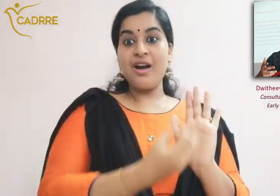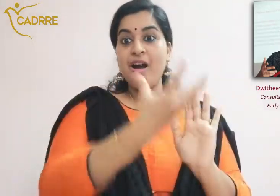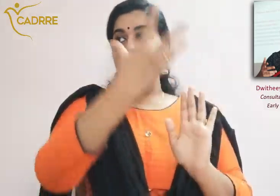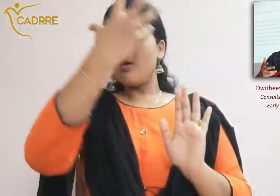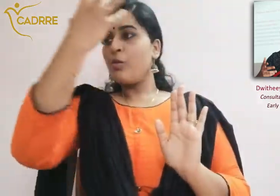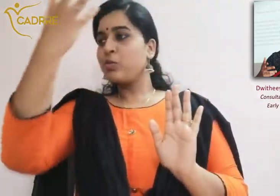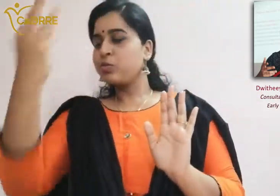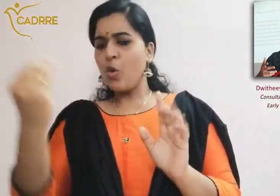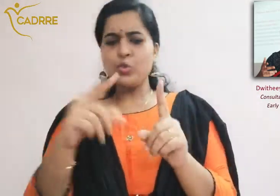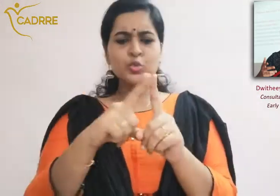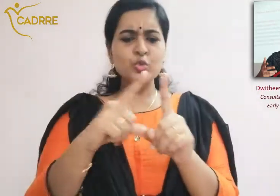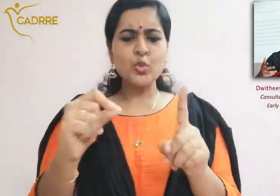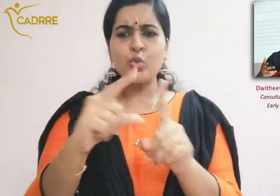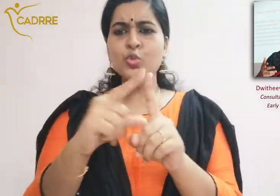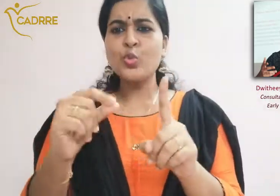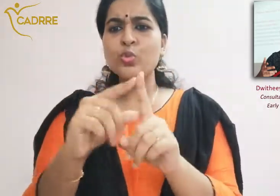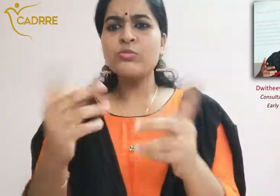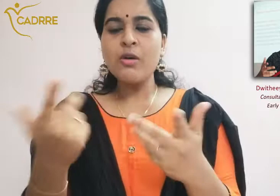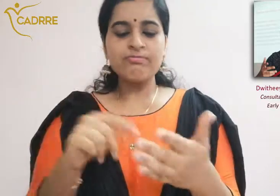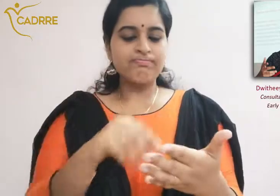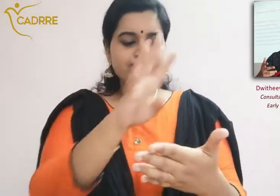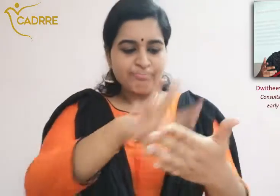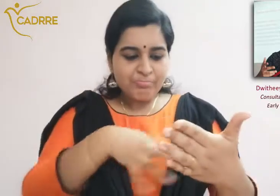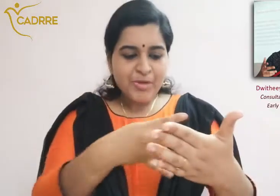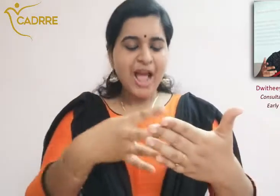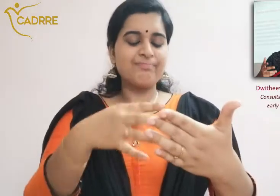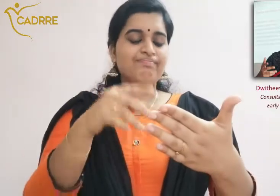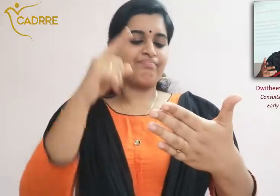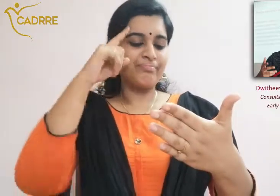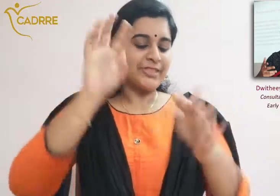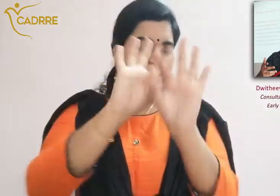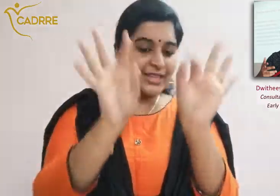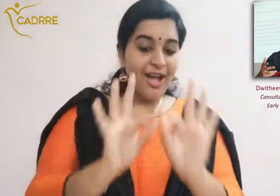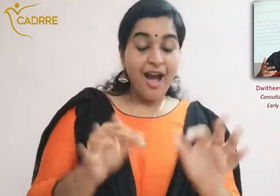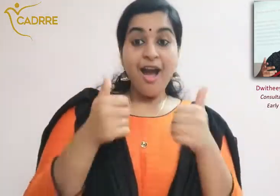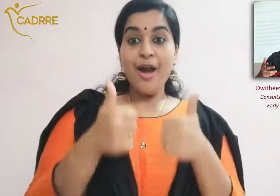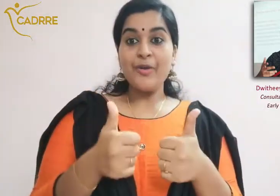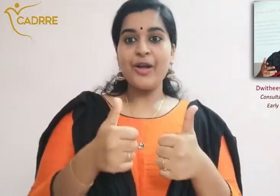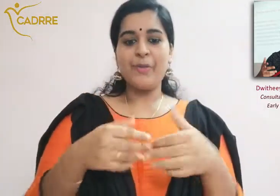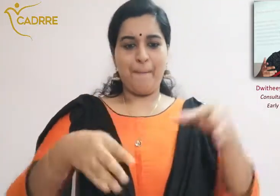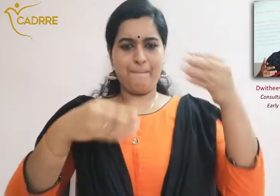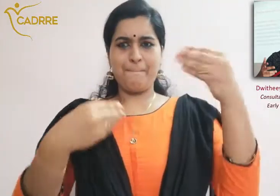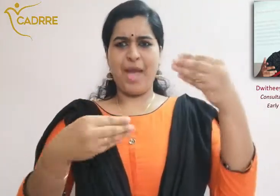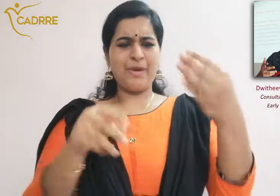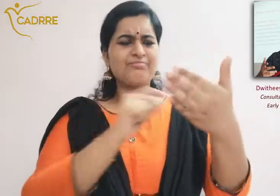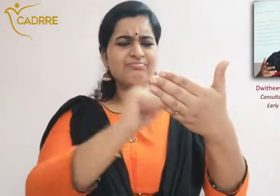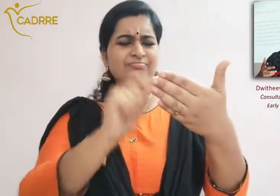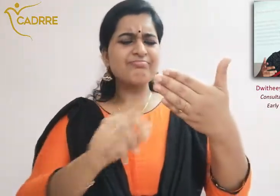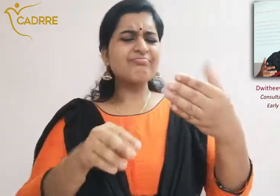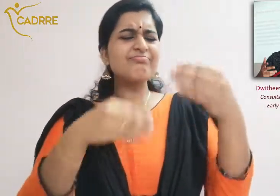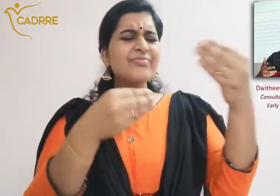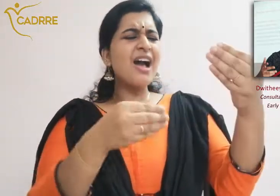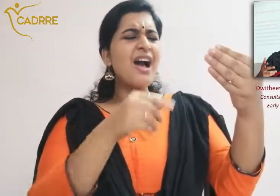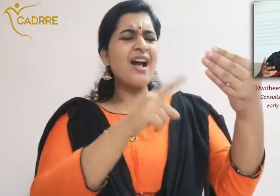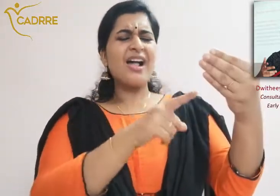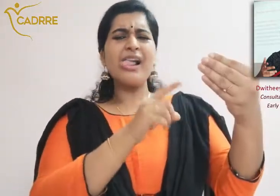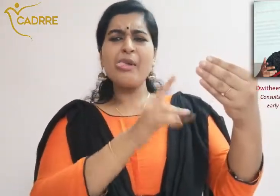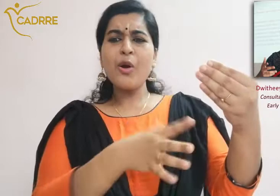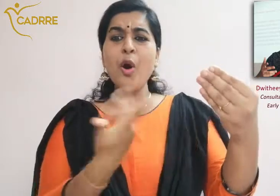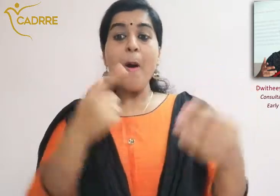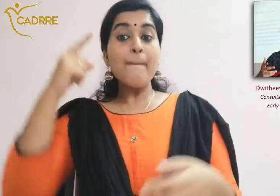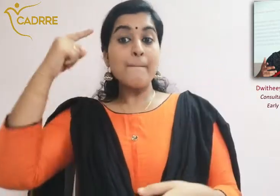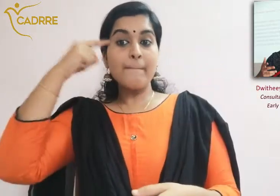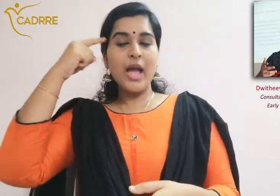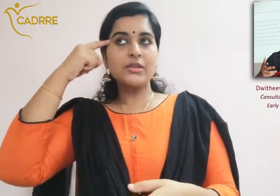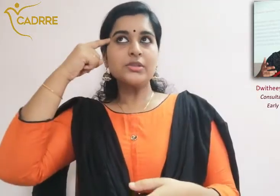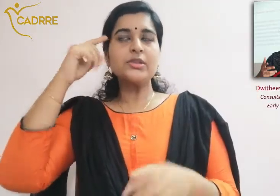we hit the bed. Every other activity shall be planned. If not printed and hooked on a wall, you can always